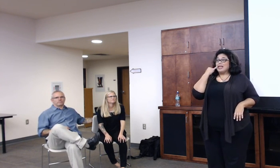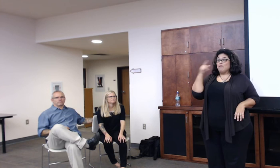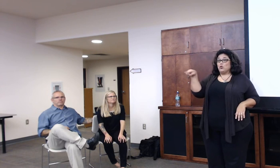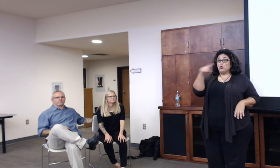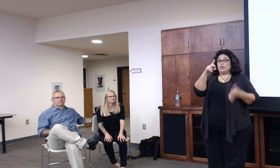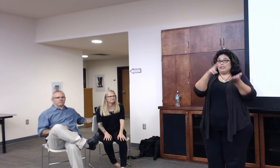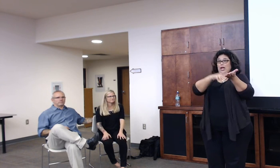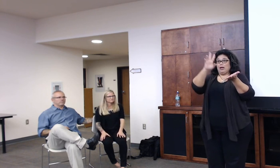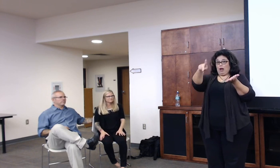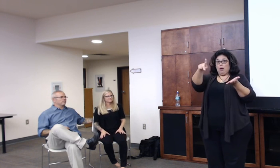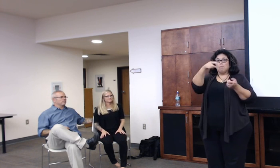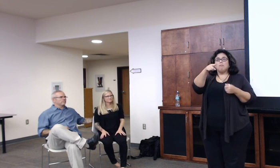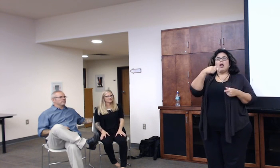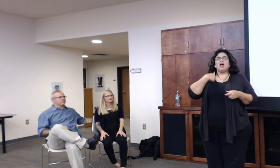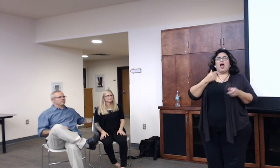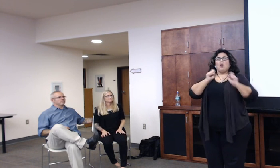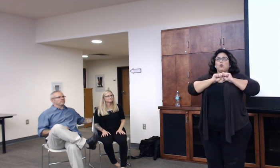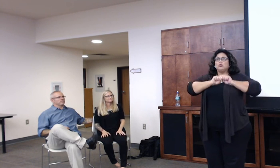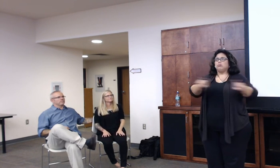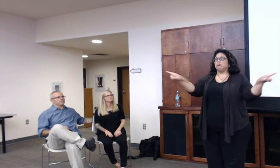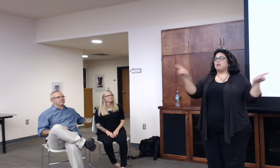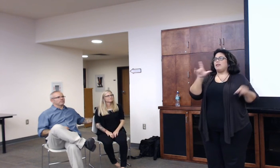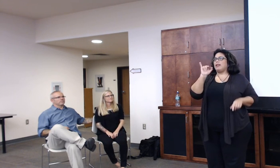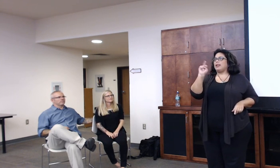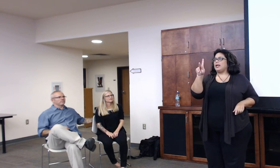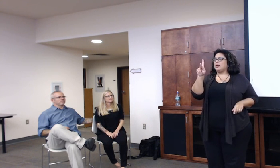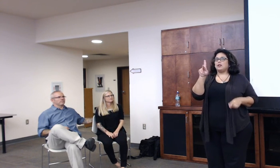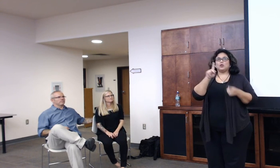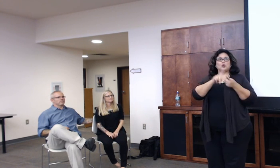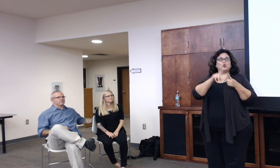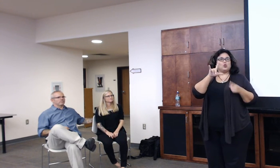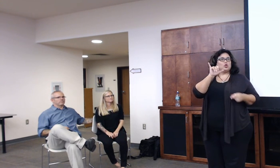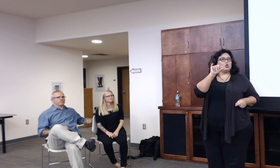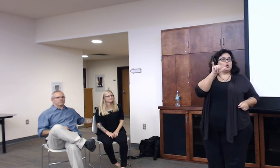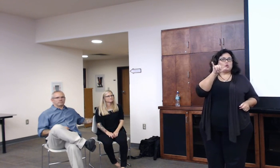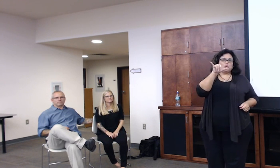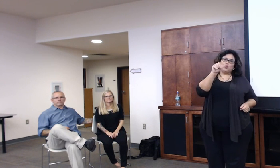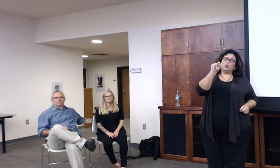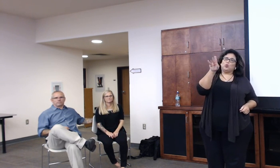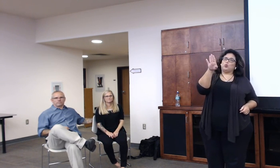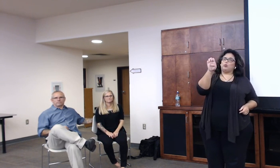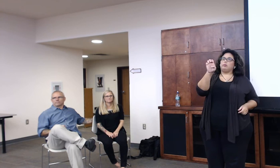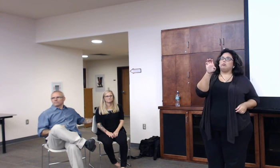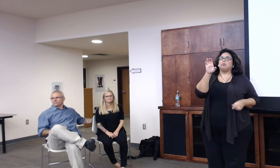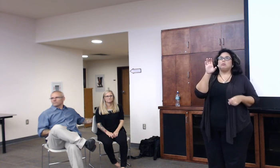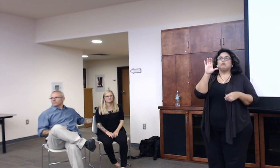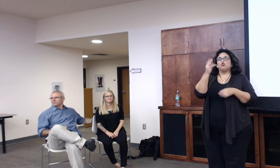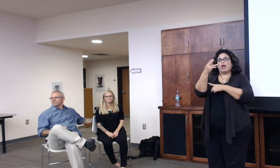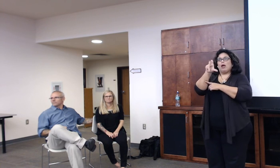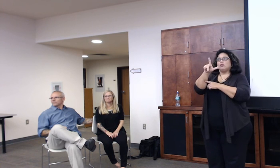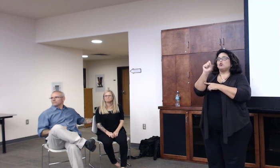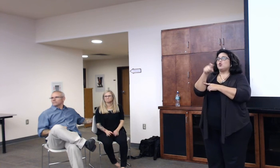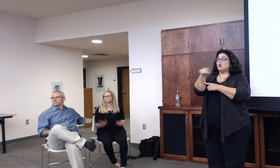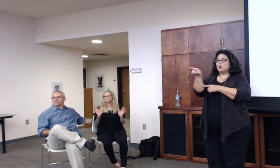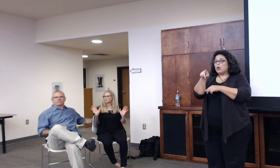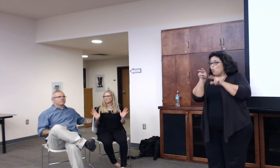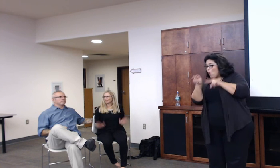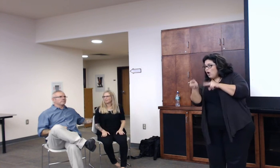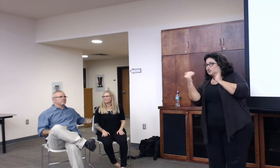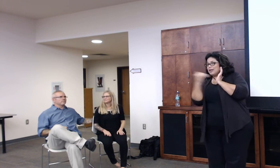If you did sign up, I will send out a link. So the YouTube link will go out via email. So you